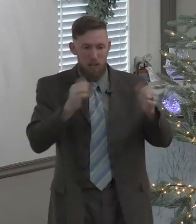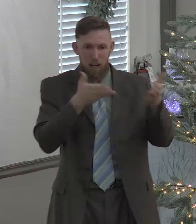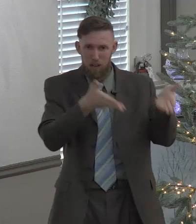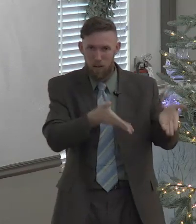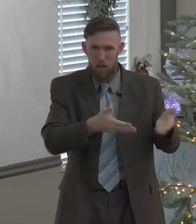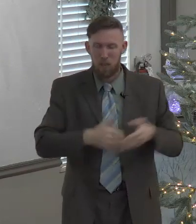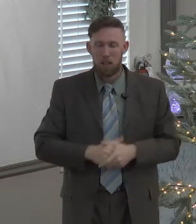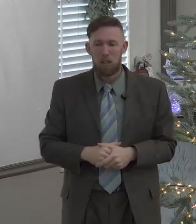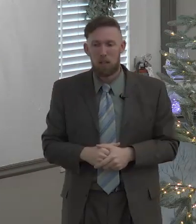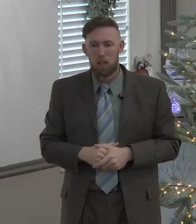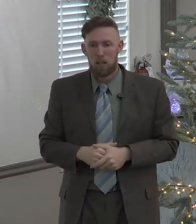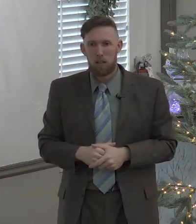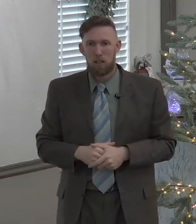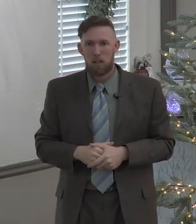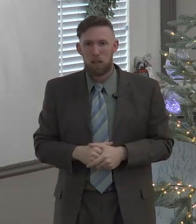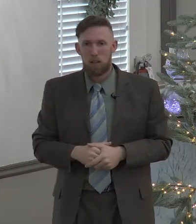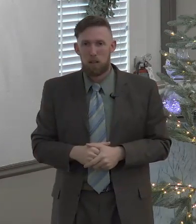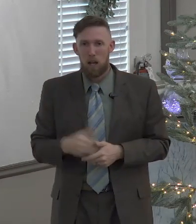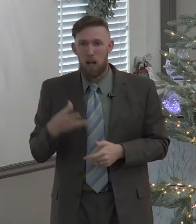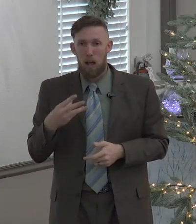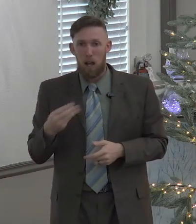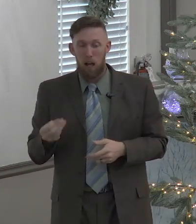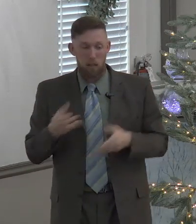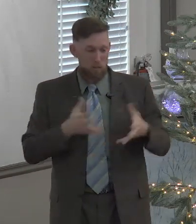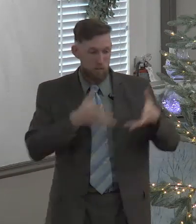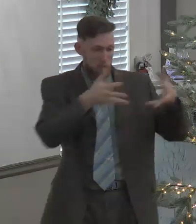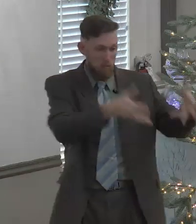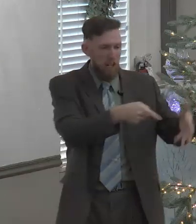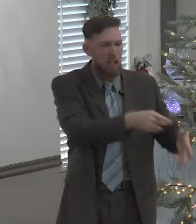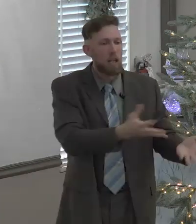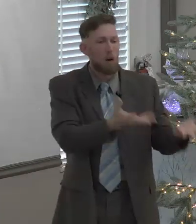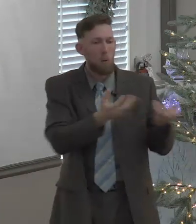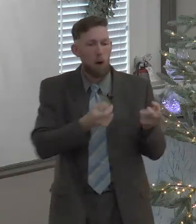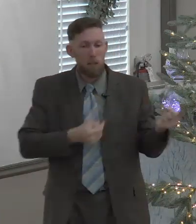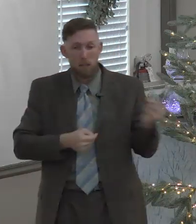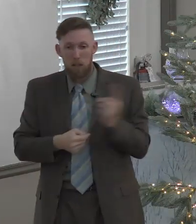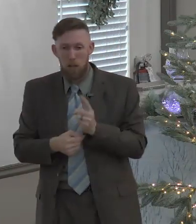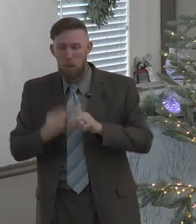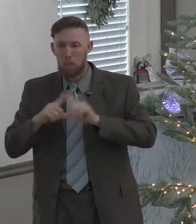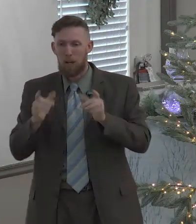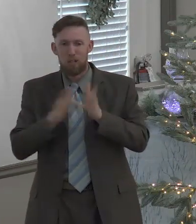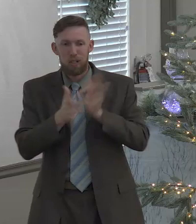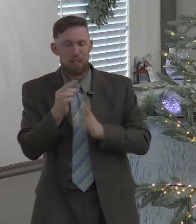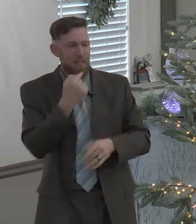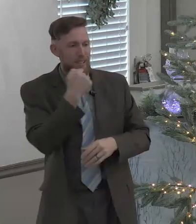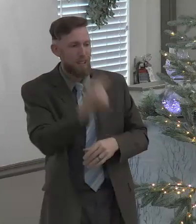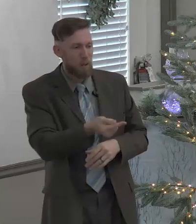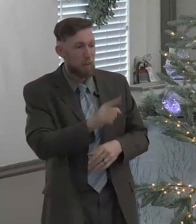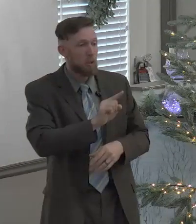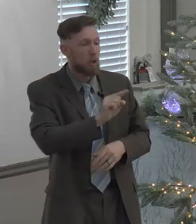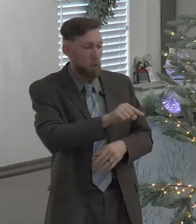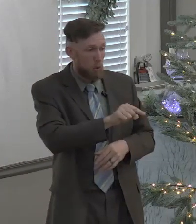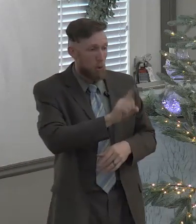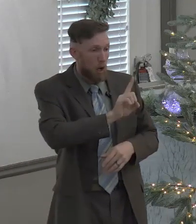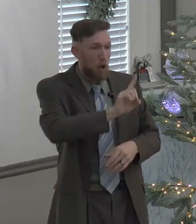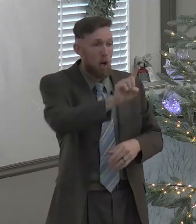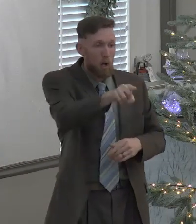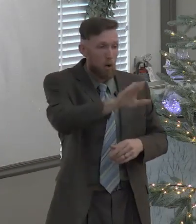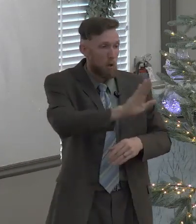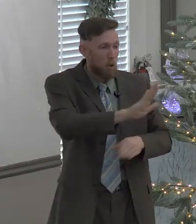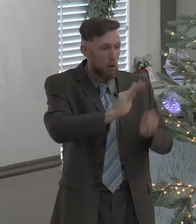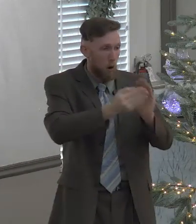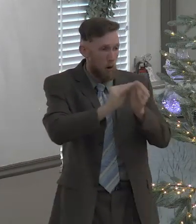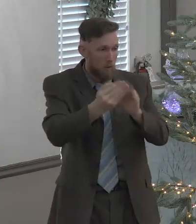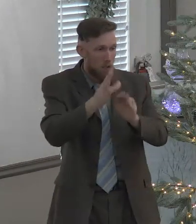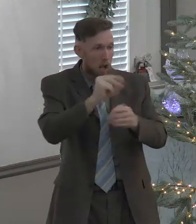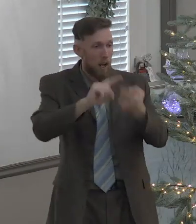And Jesus comes along and delivers this man. And then leaves him there. He wants to go with Jesus,